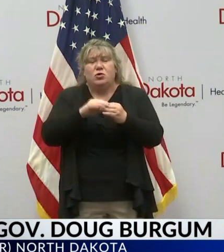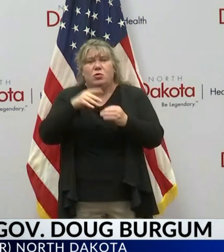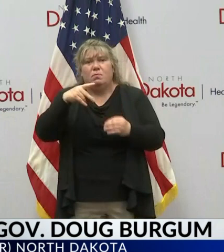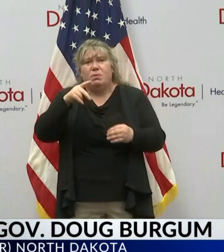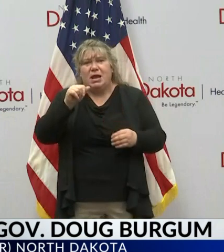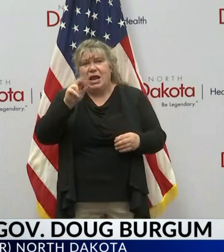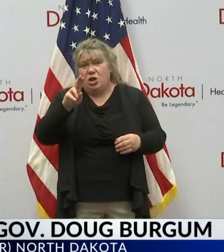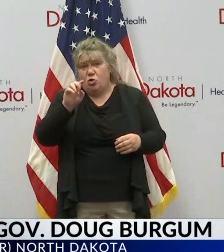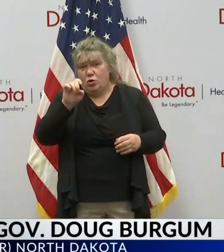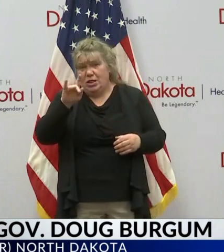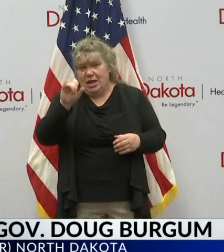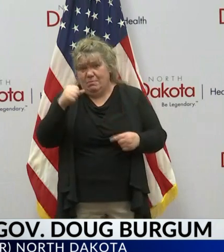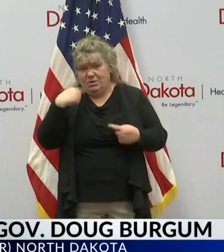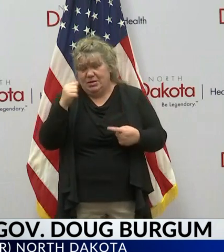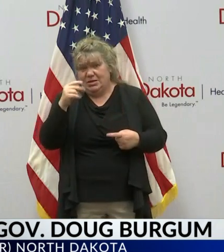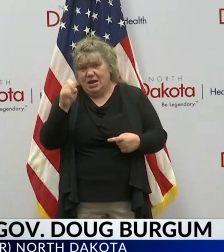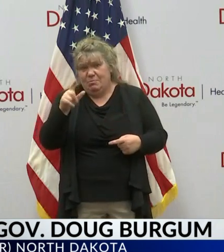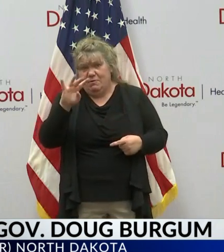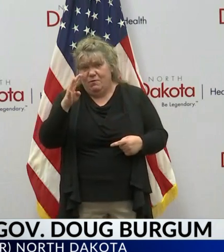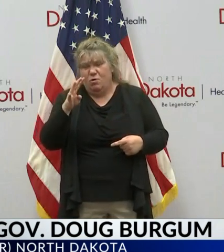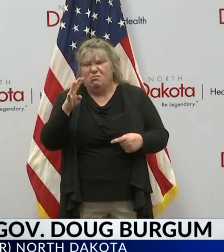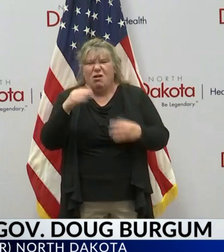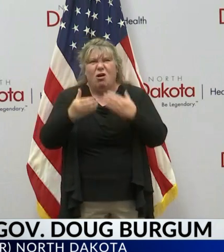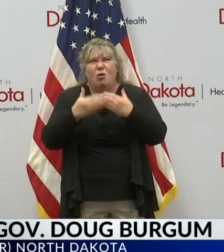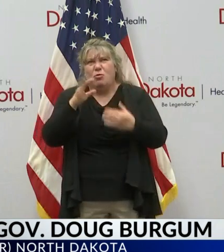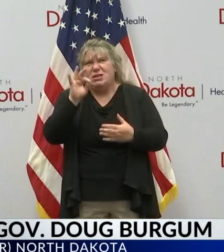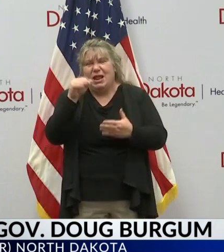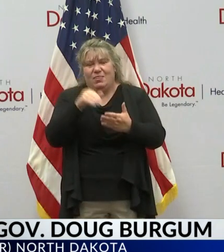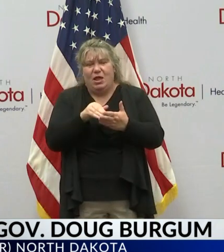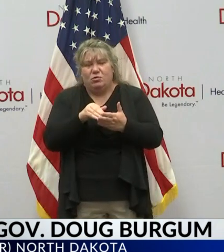PUA claims since April 4th, approaching 9,000. That's